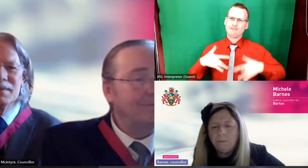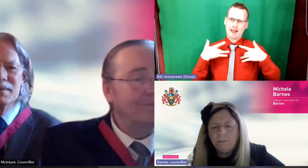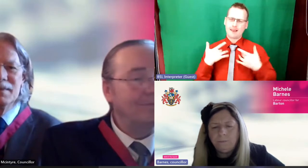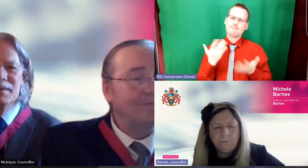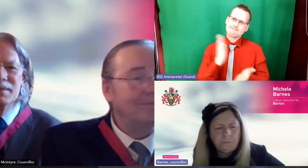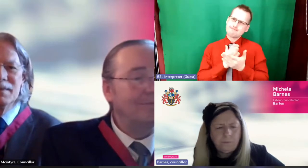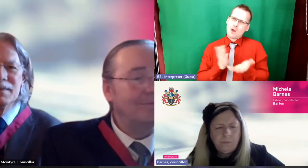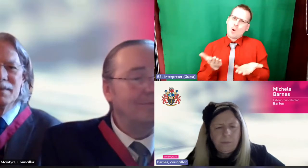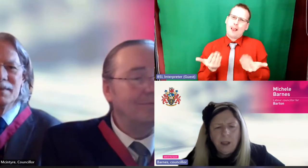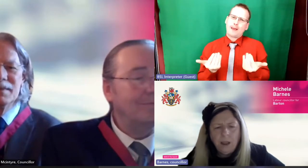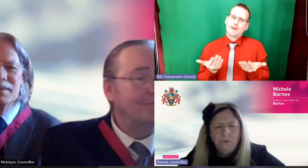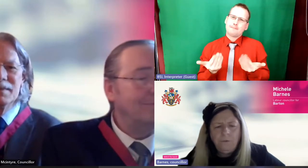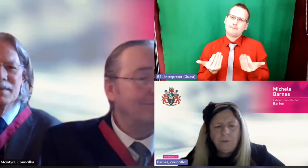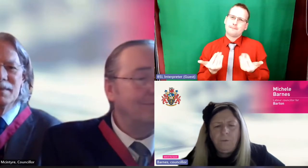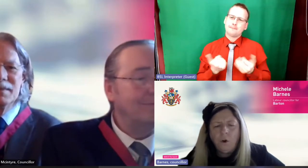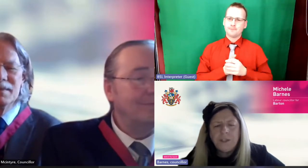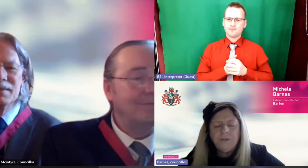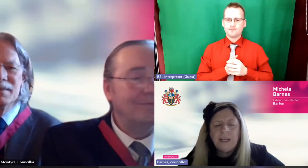welcome,